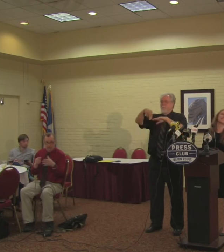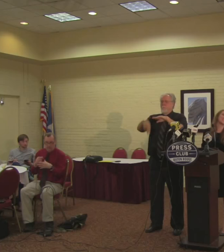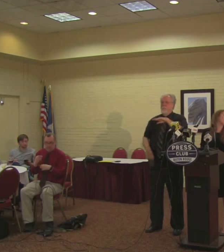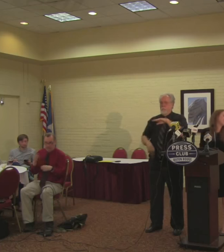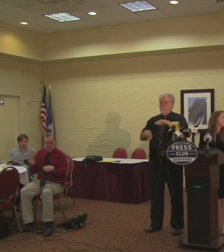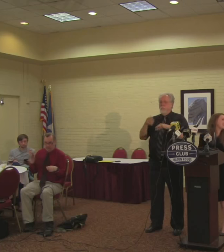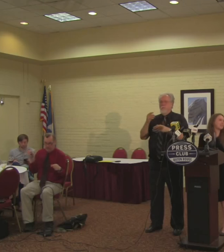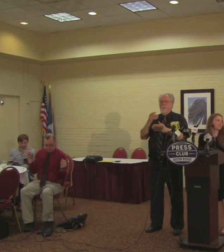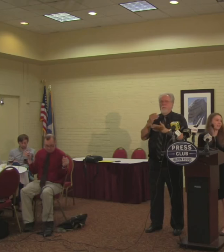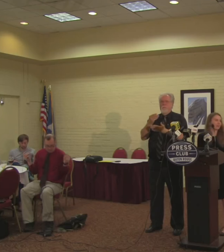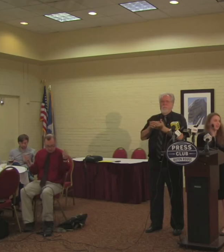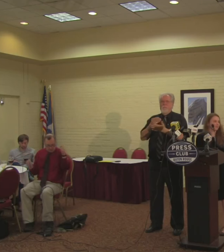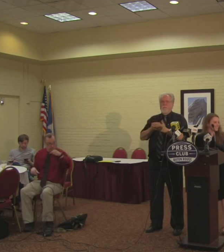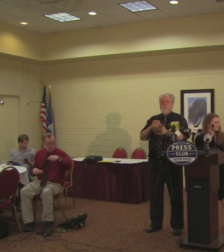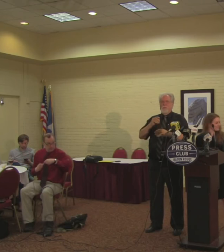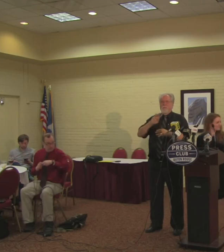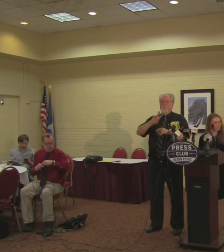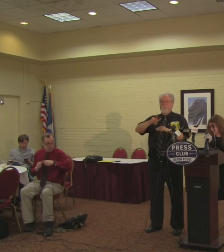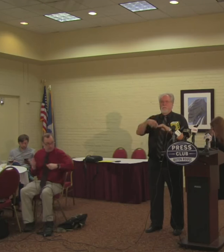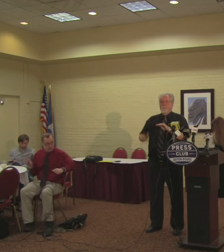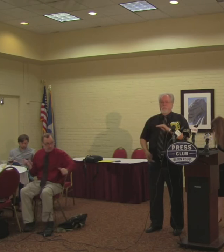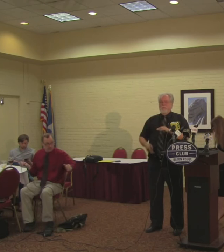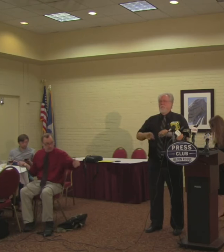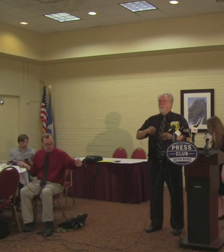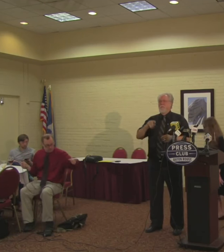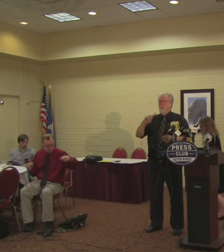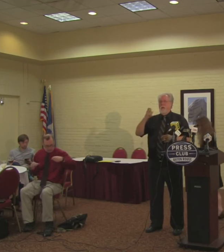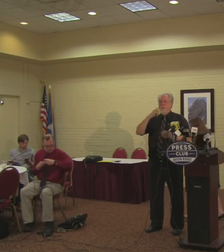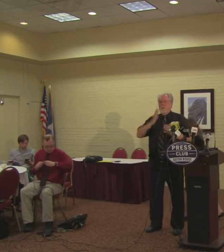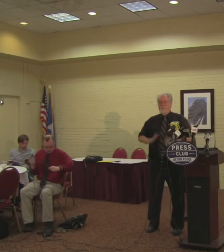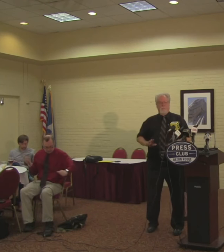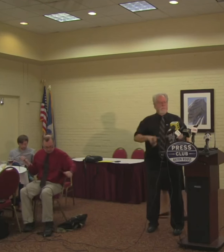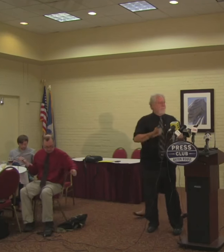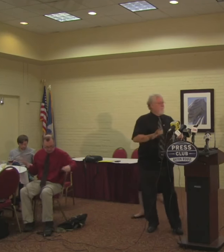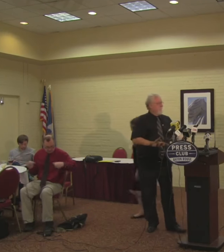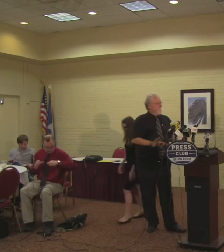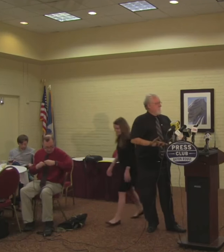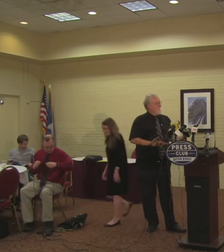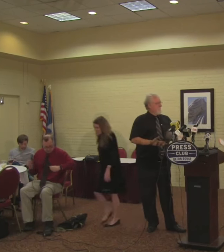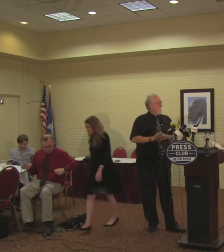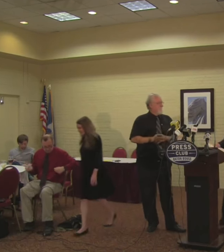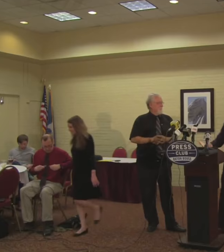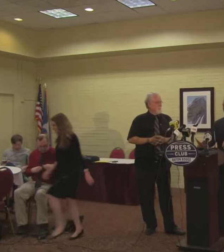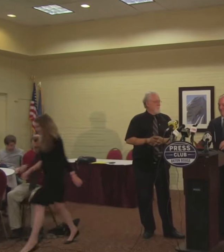faces. Governor John Bel Edwards. Thank you.